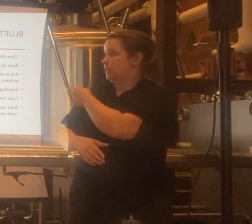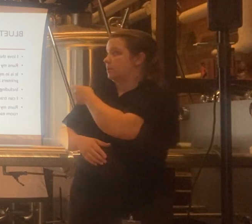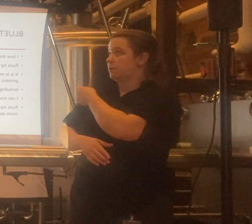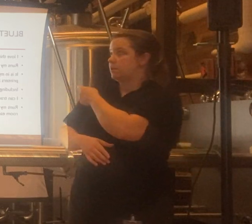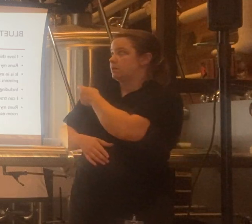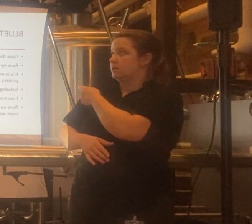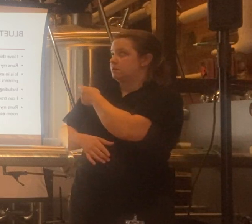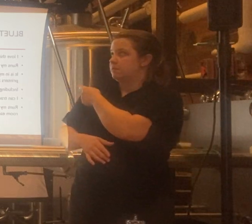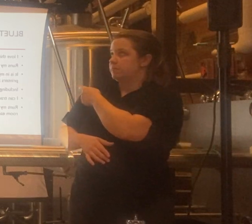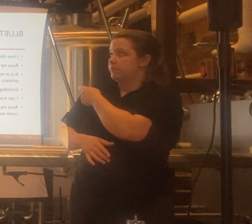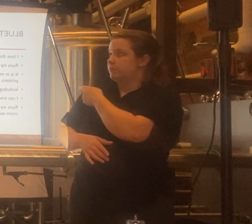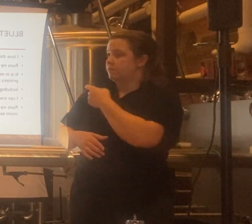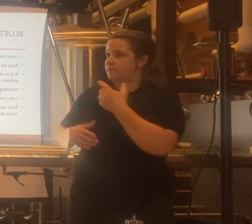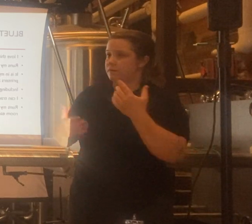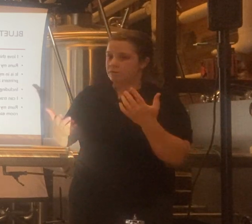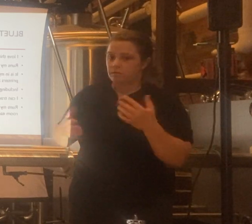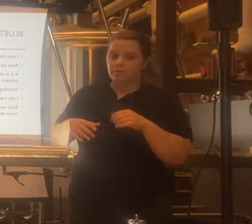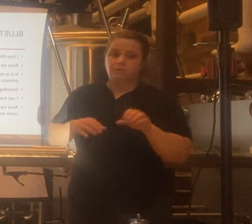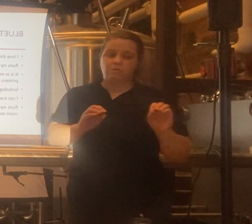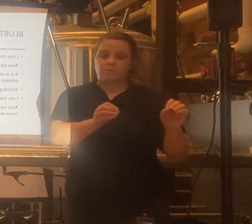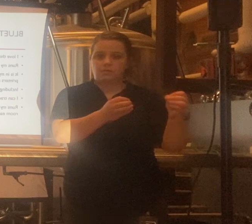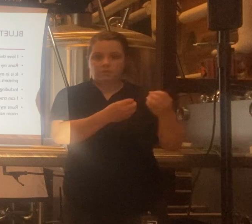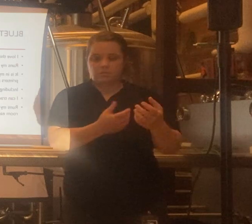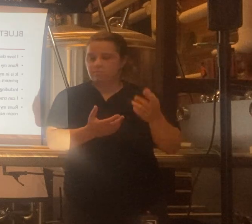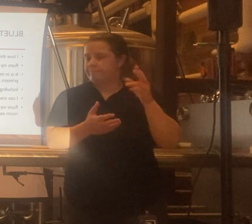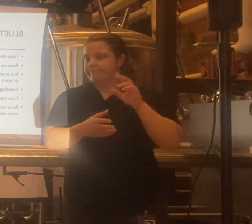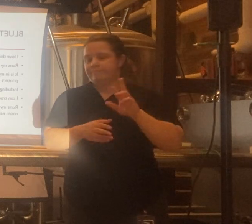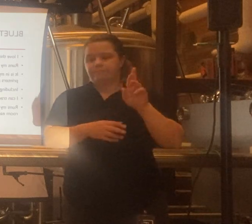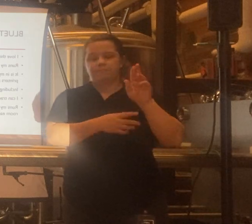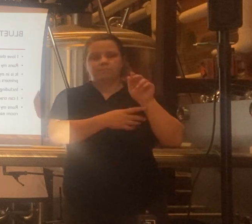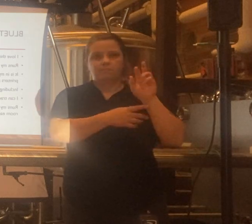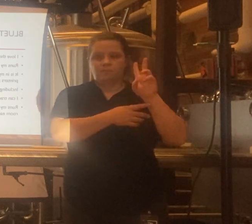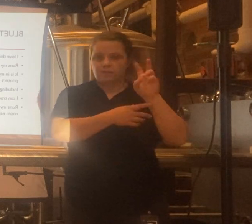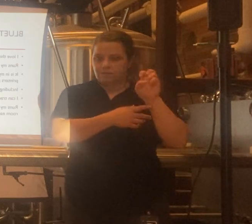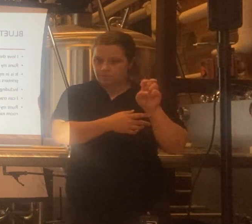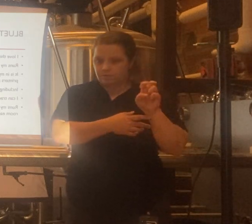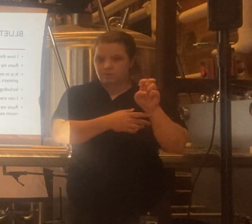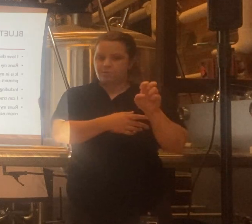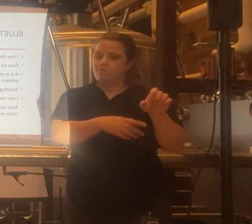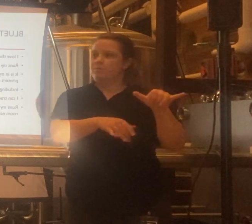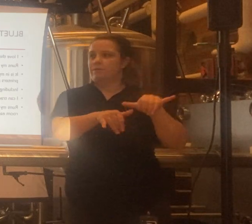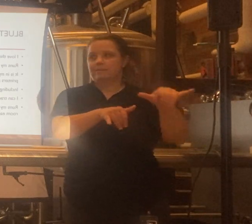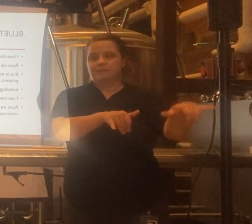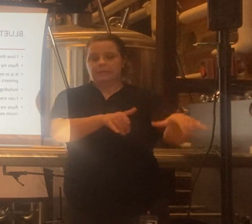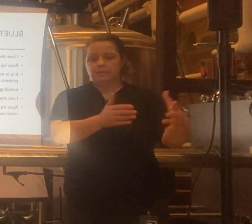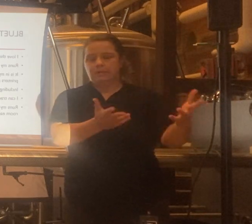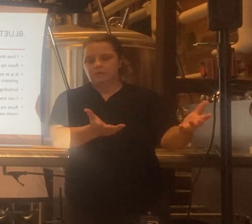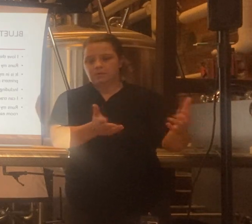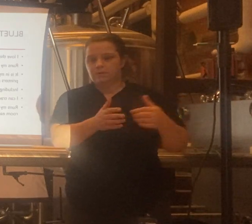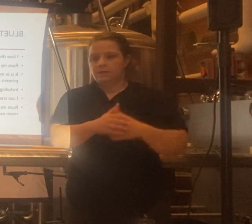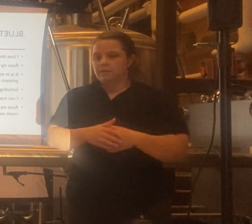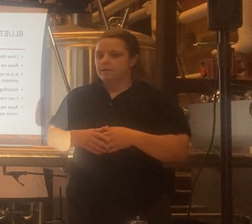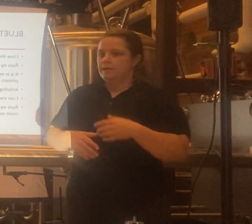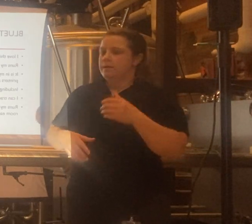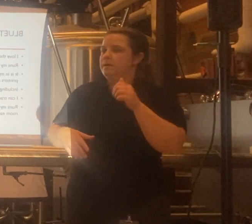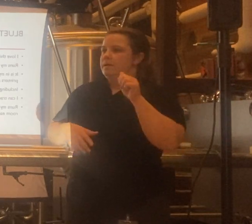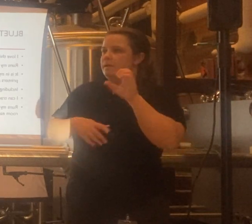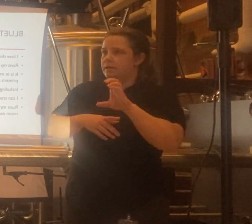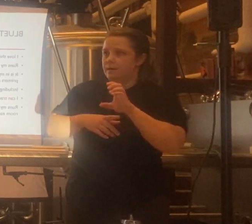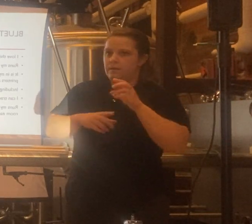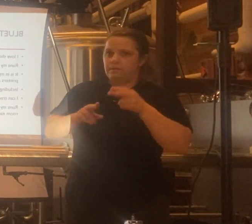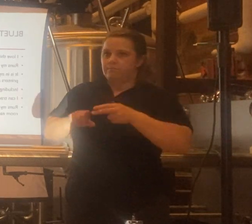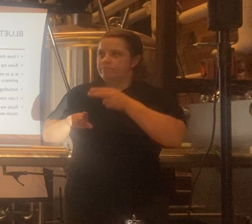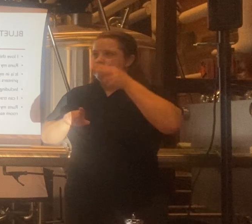in that space. So at night, we're rarely in there. We turn the heat or air conditioning way up or the heat way down, and the Blue Eddy or